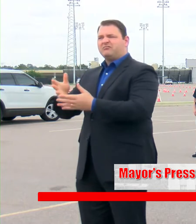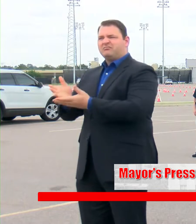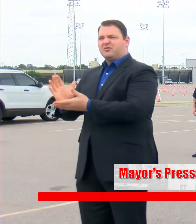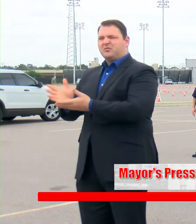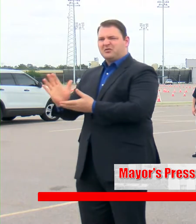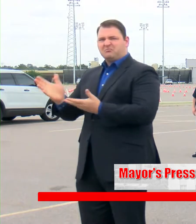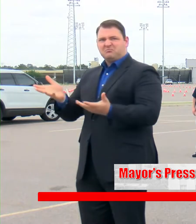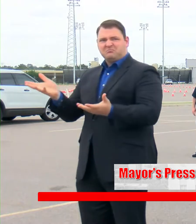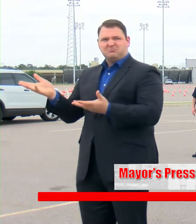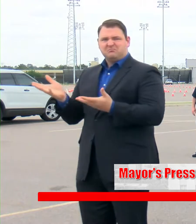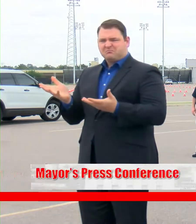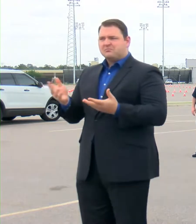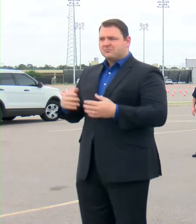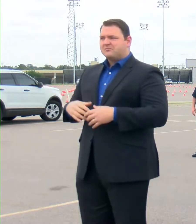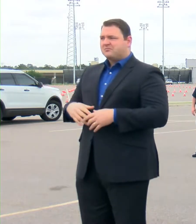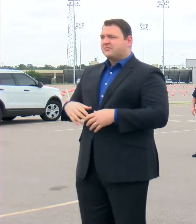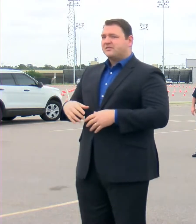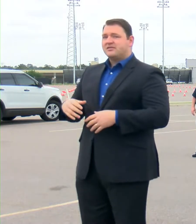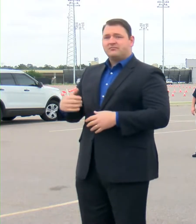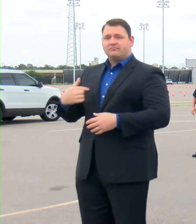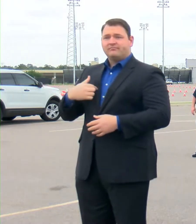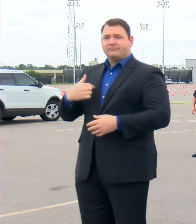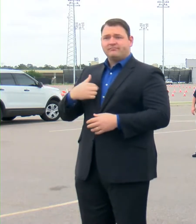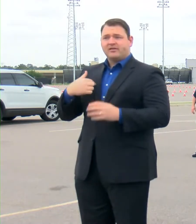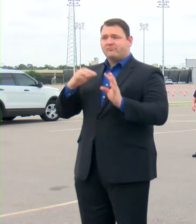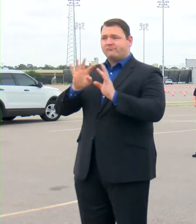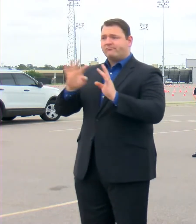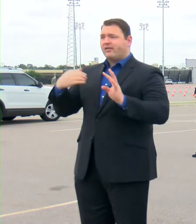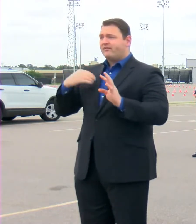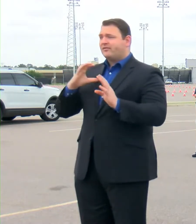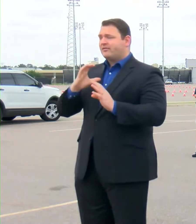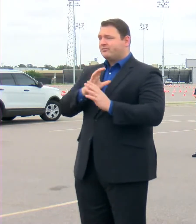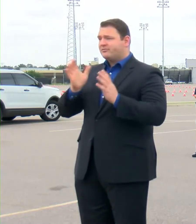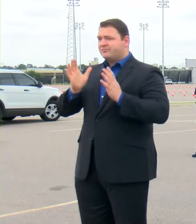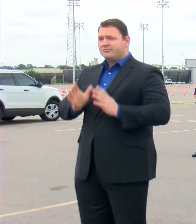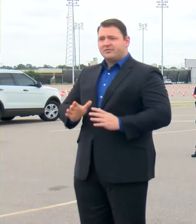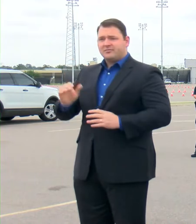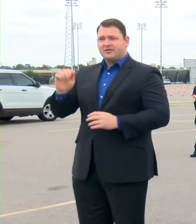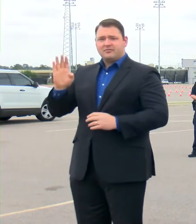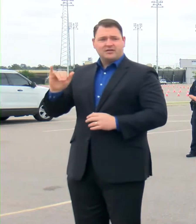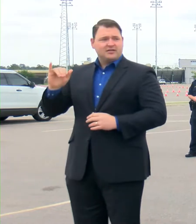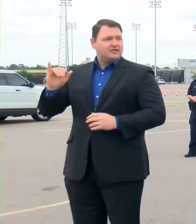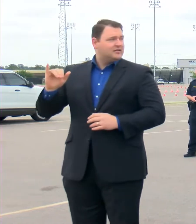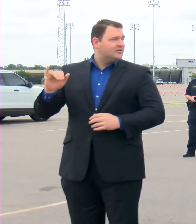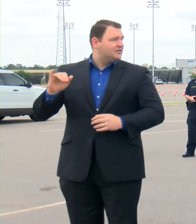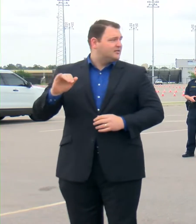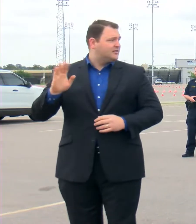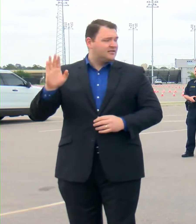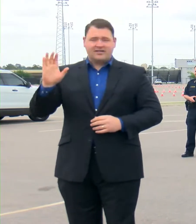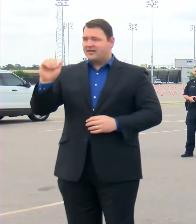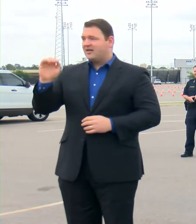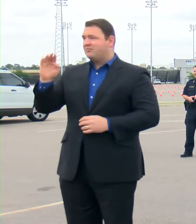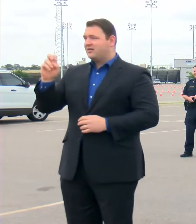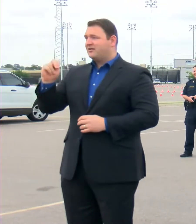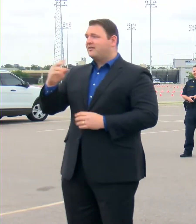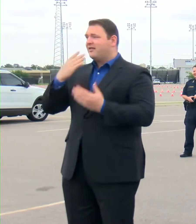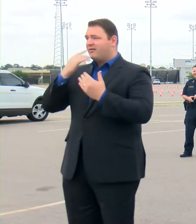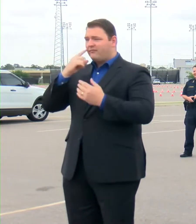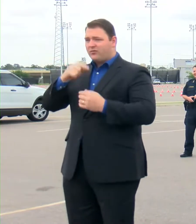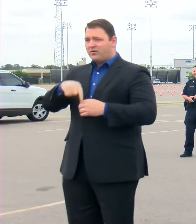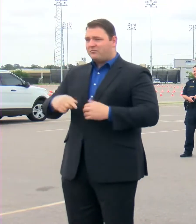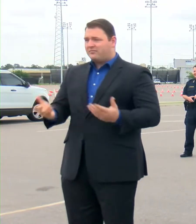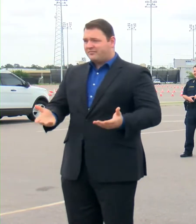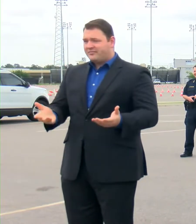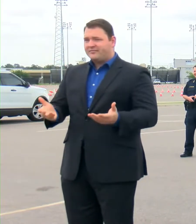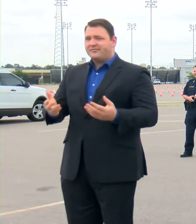I'm pleased to be joined today by Council Member Abby Kamen. Thank you, Council Member, for being present and been